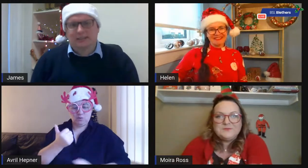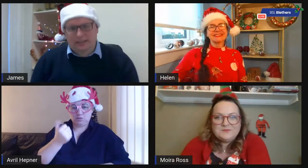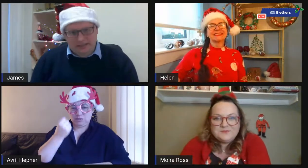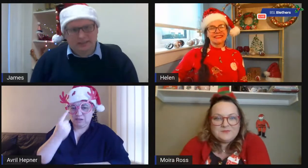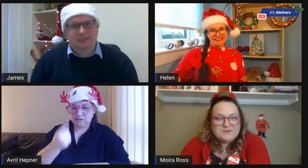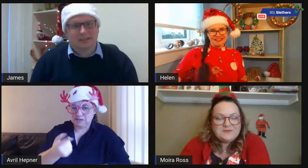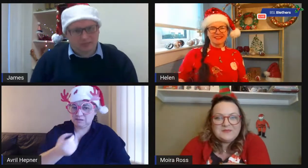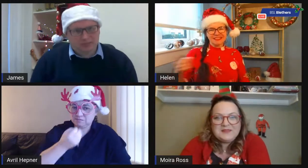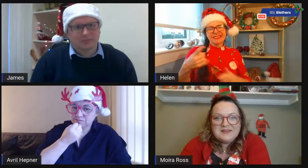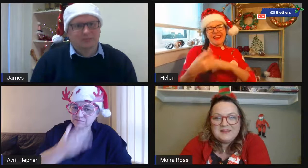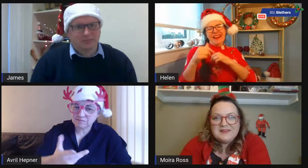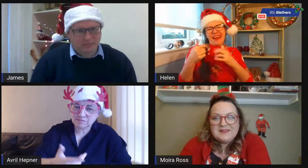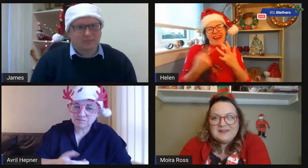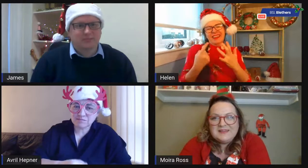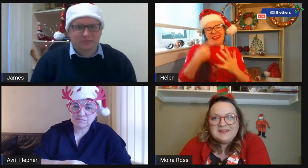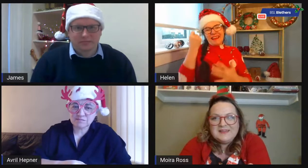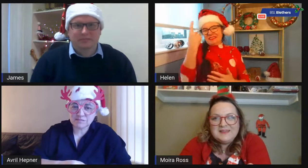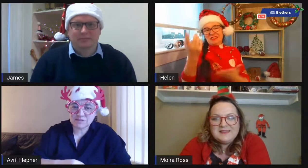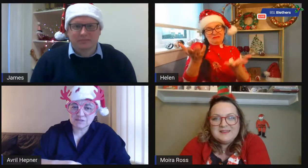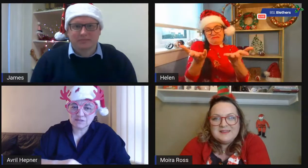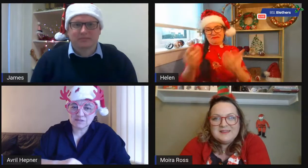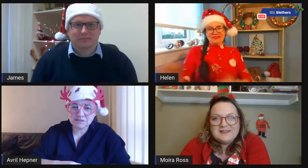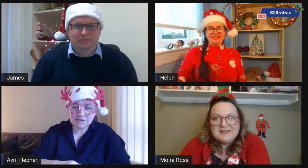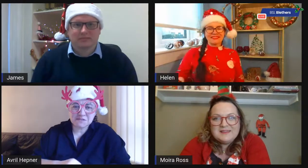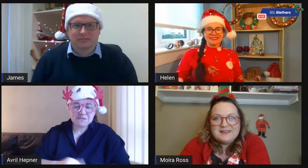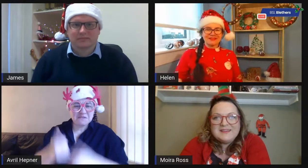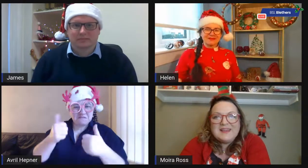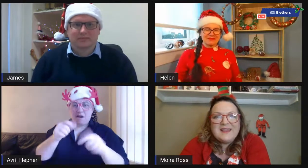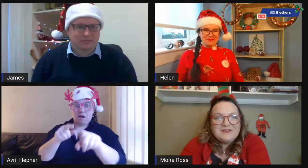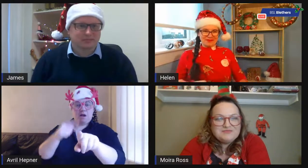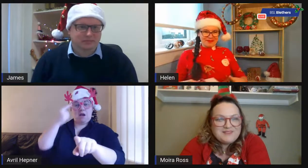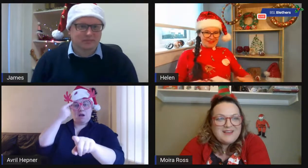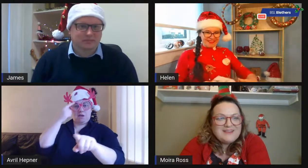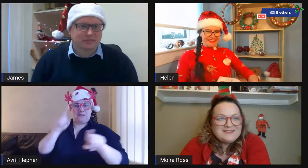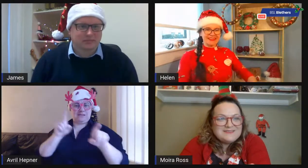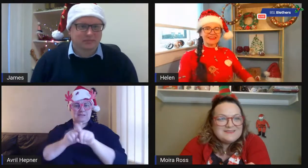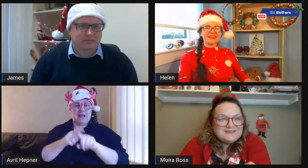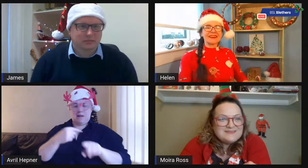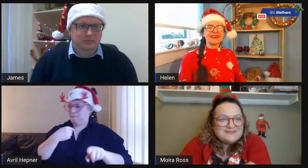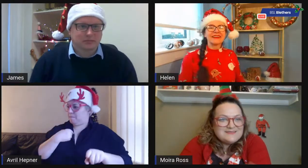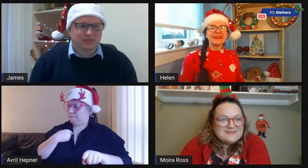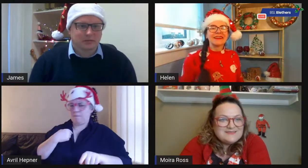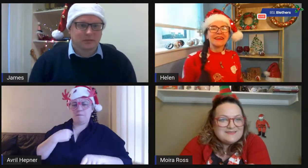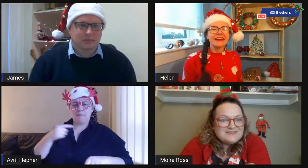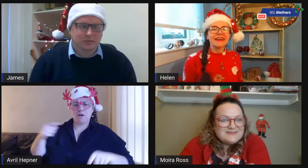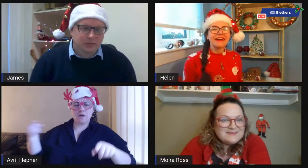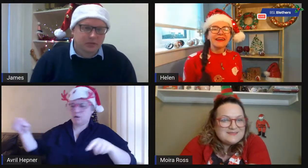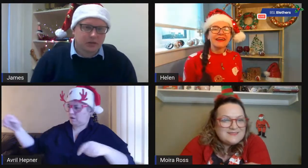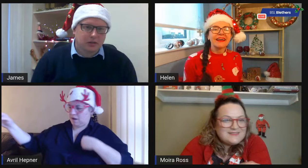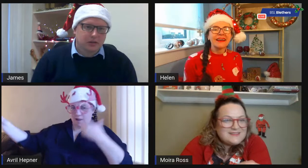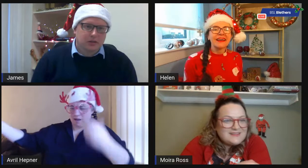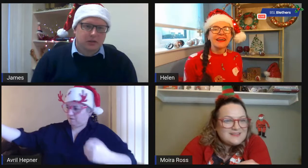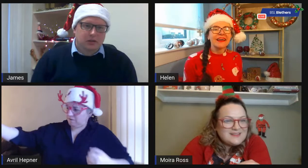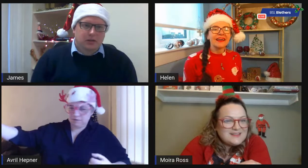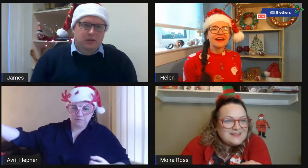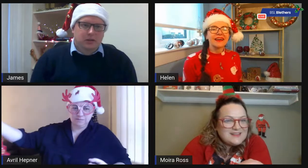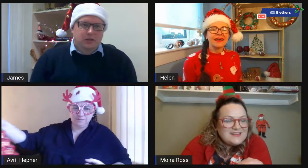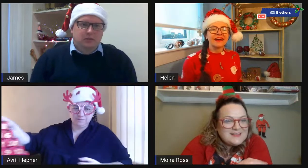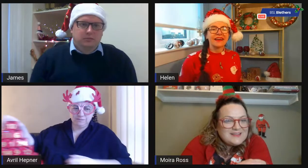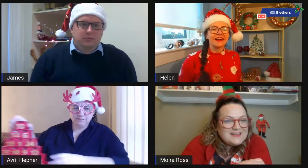just recycling it year on year. Wonderful. Absolutely. Any new ideas, just use that. Well, I've got something a bit